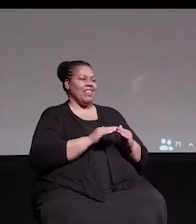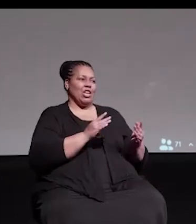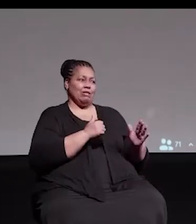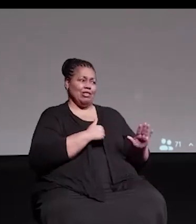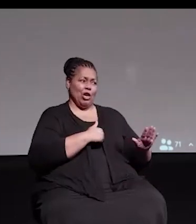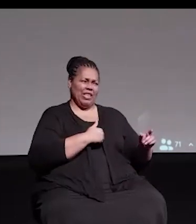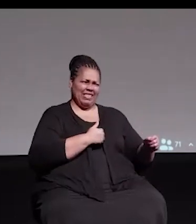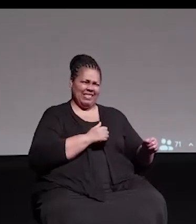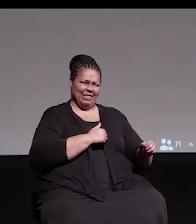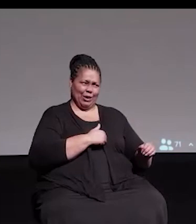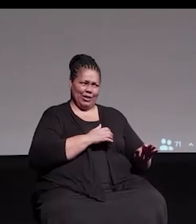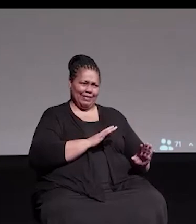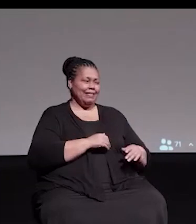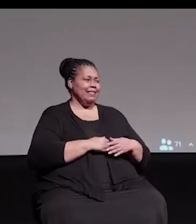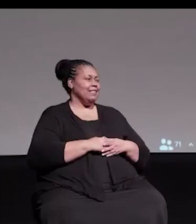apologies.